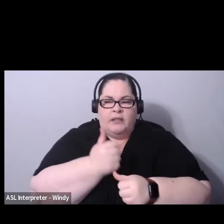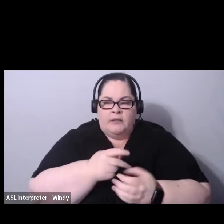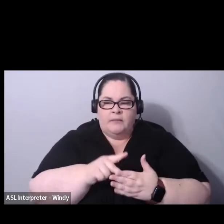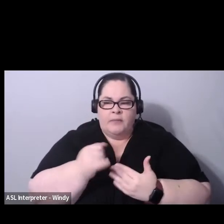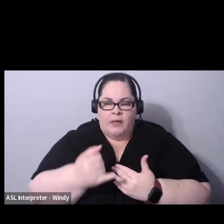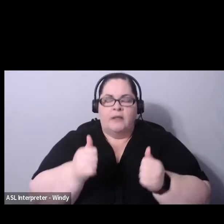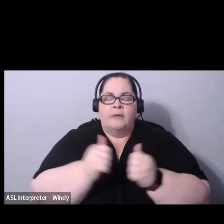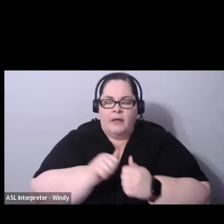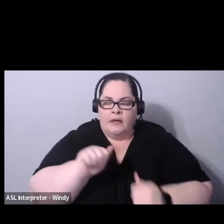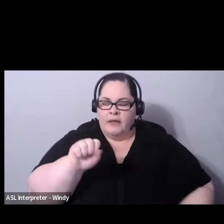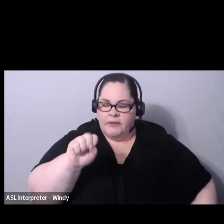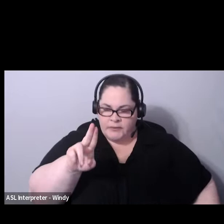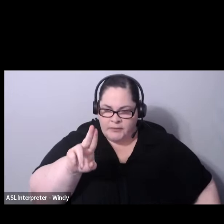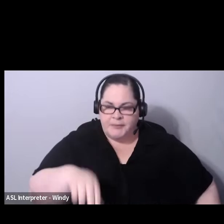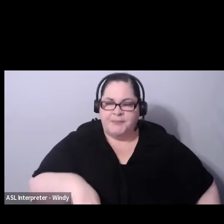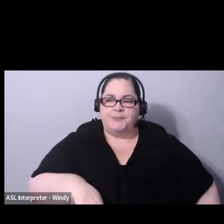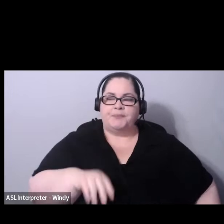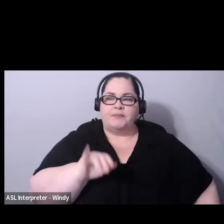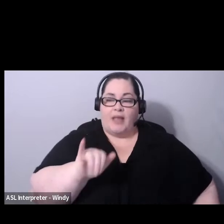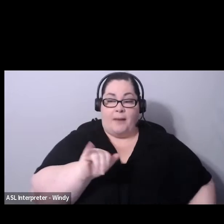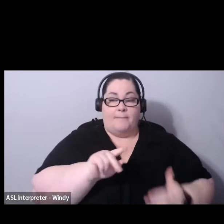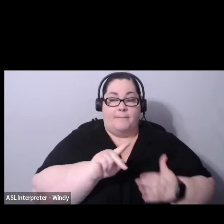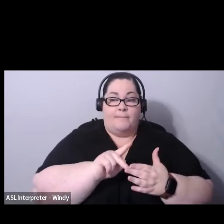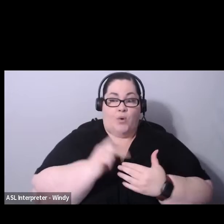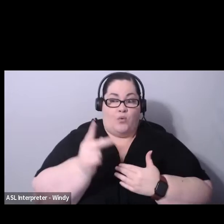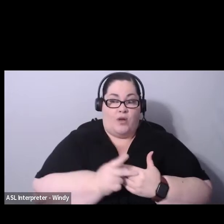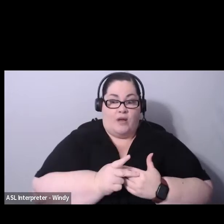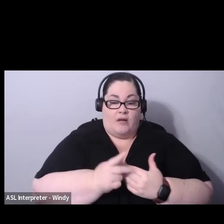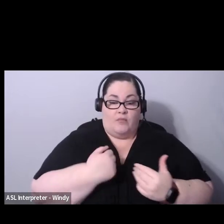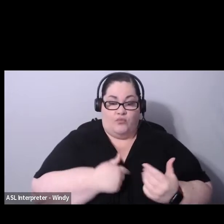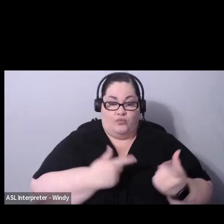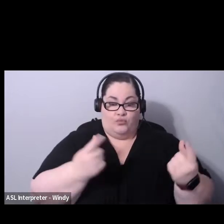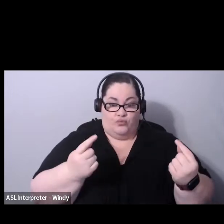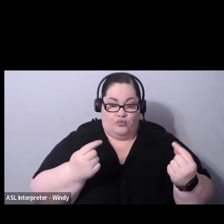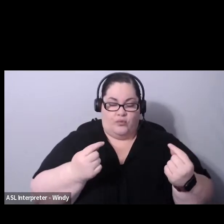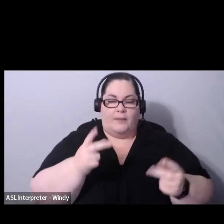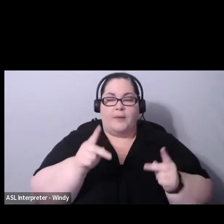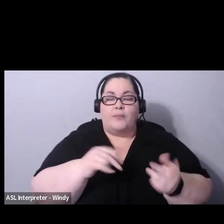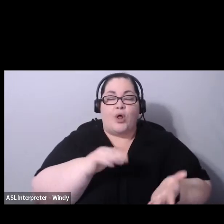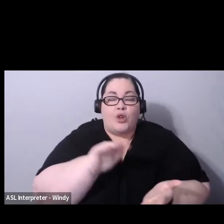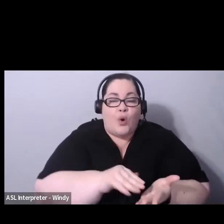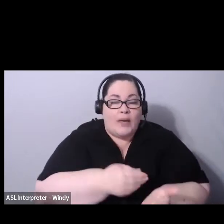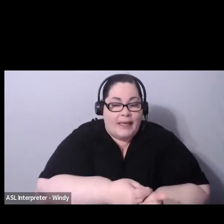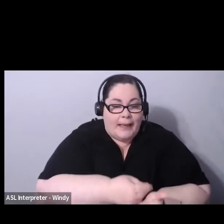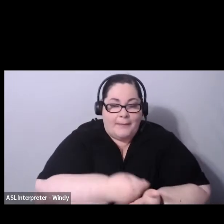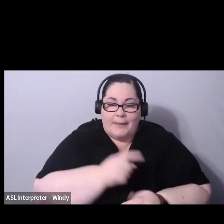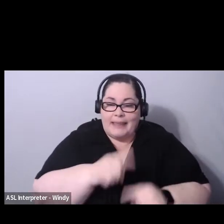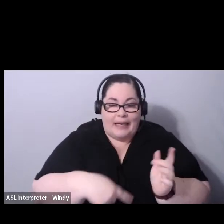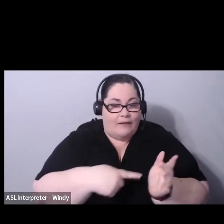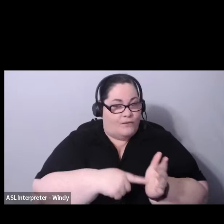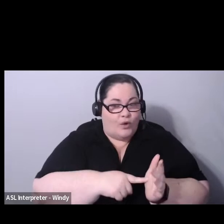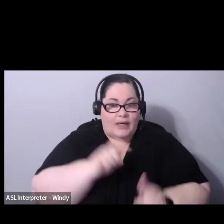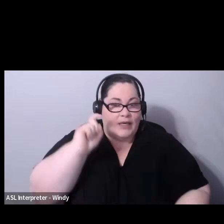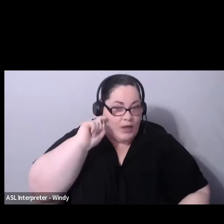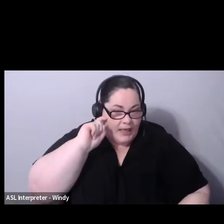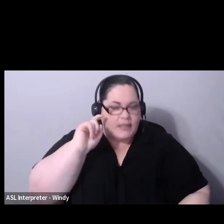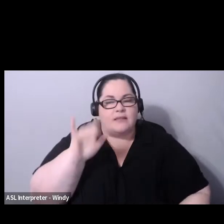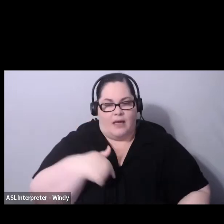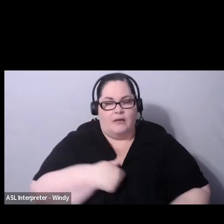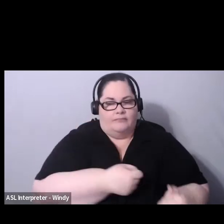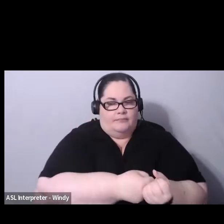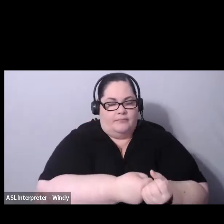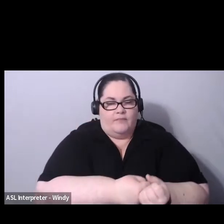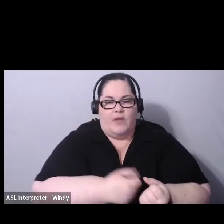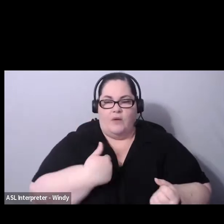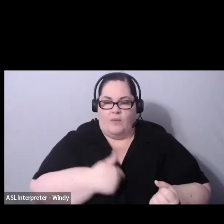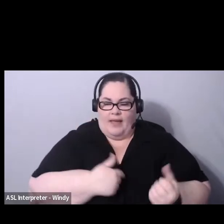our program where we assist people who are low income and cannot afford hearing aids. We have at